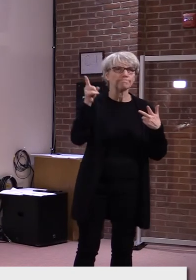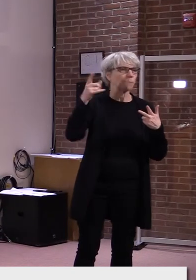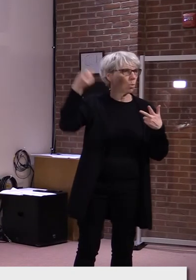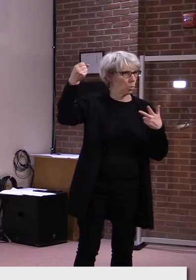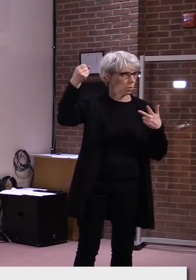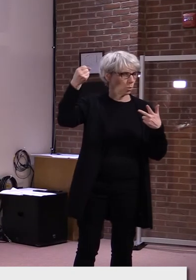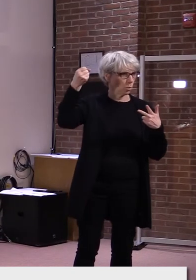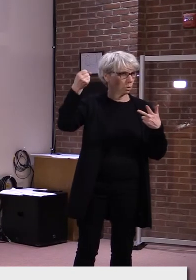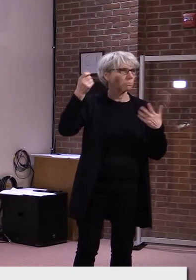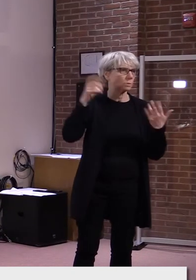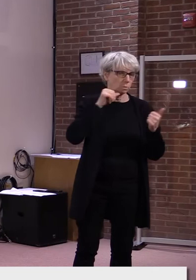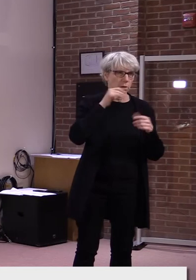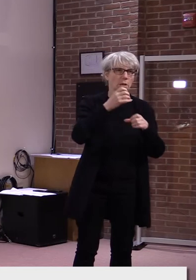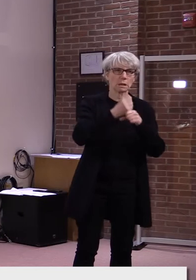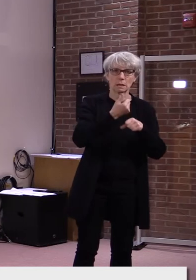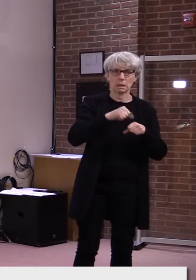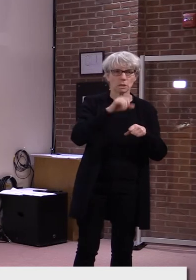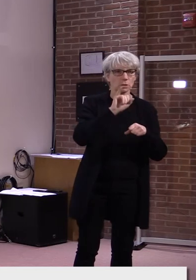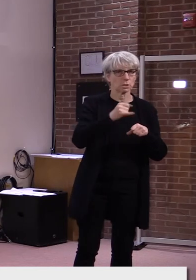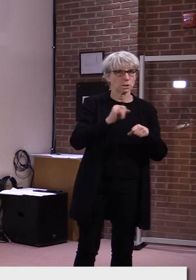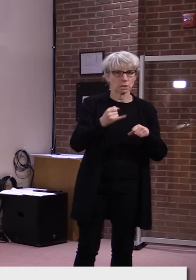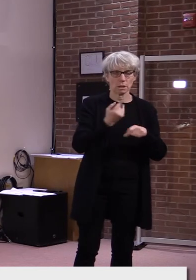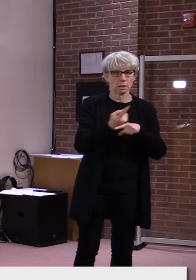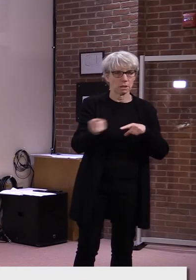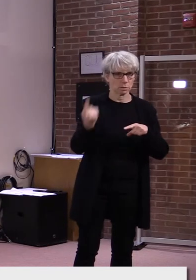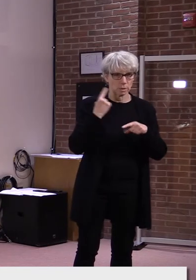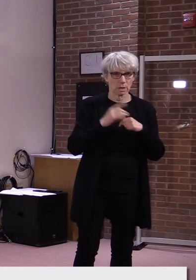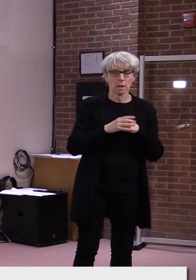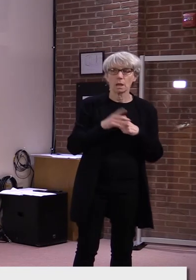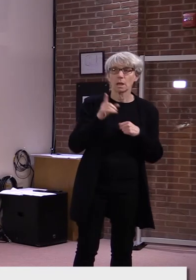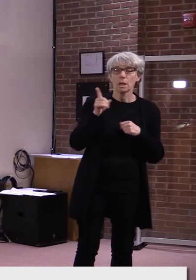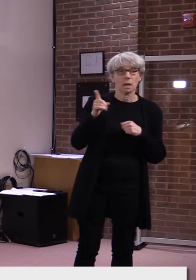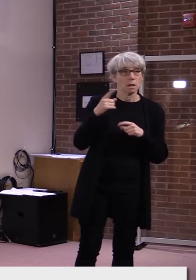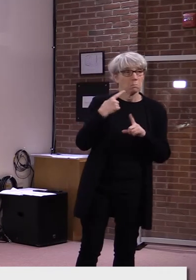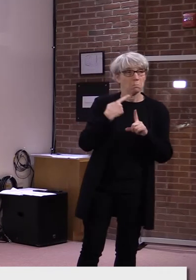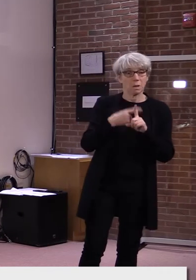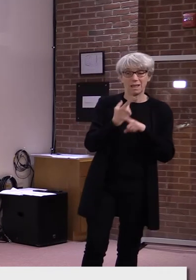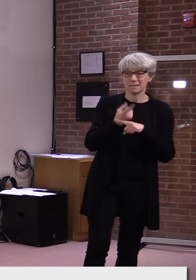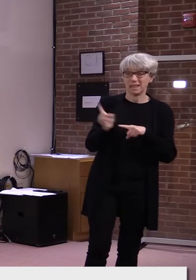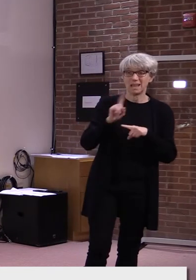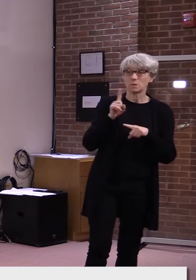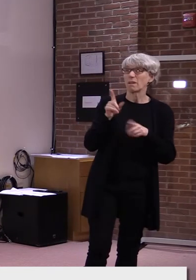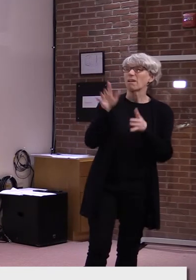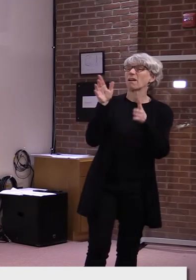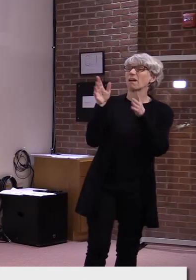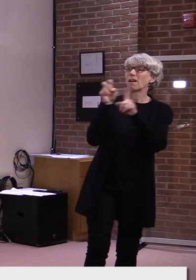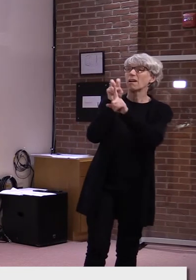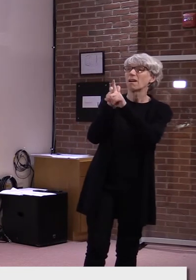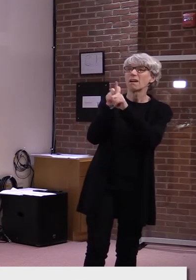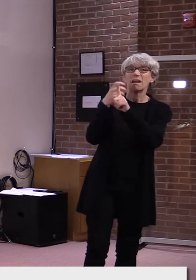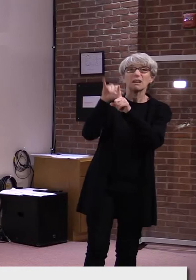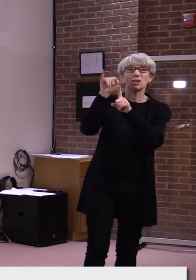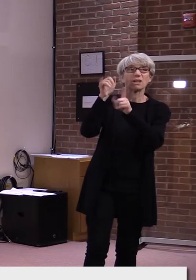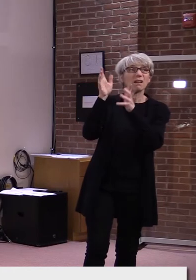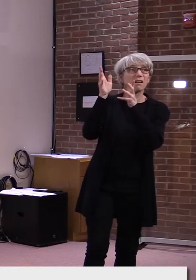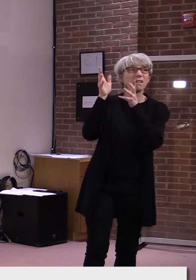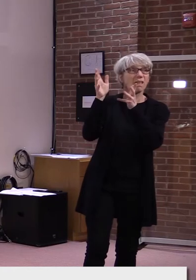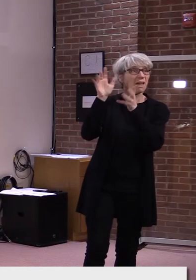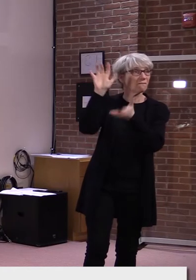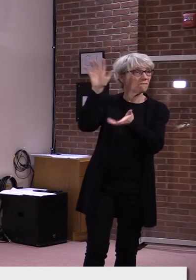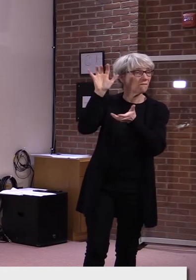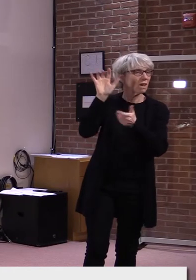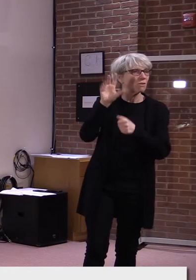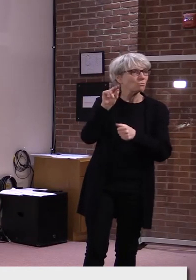didn't draw down J&J. We didn't go to the federal surplus pool for J&J last week. We have some J&J that